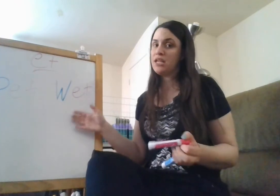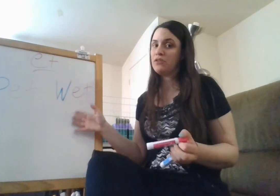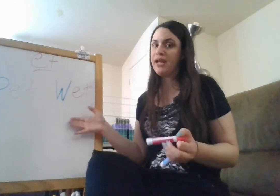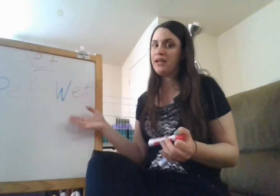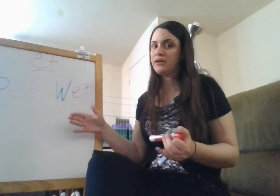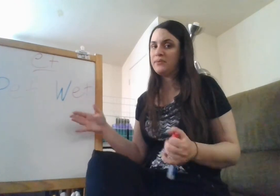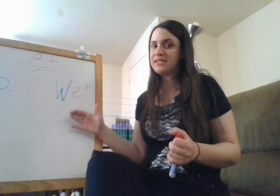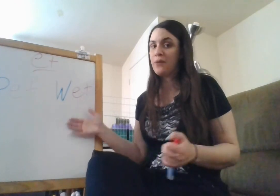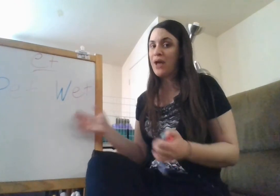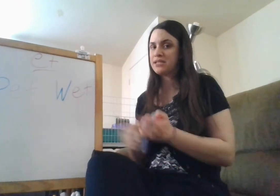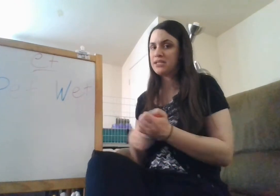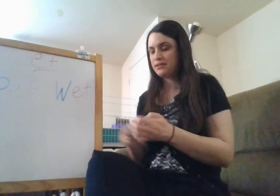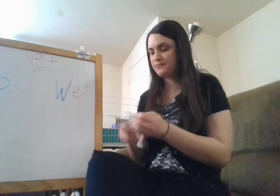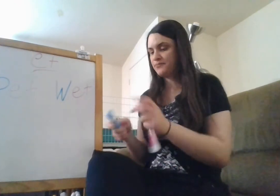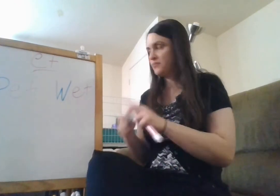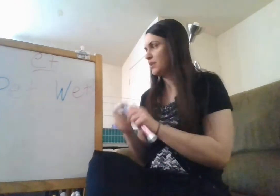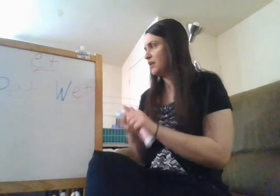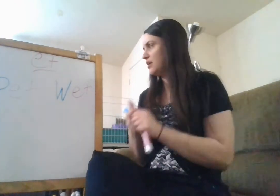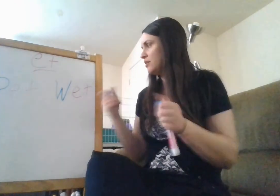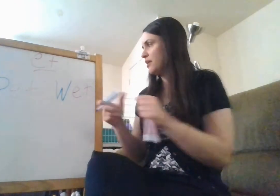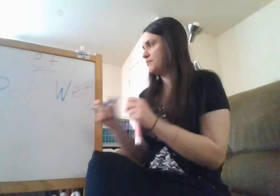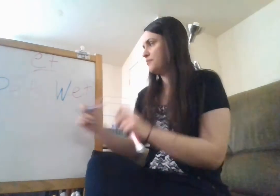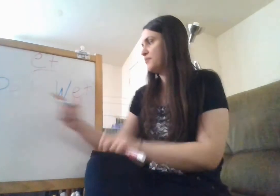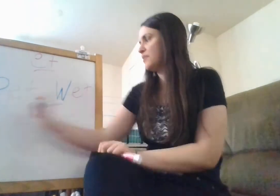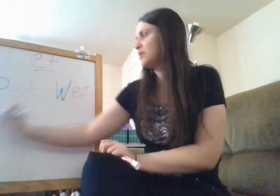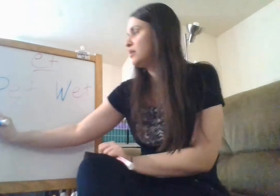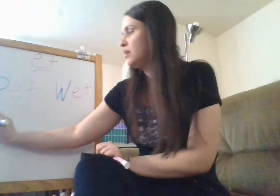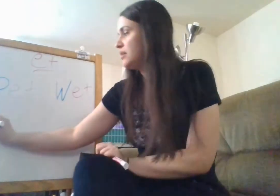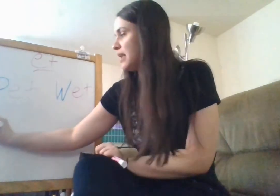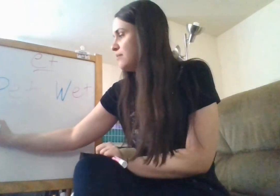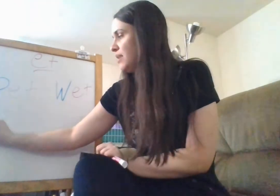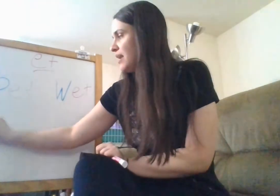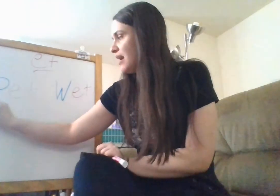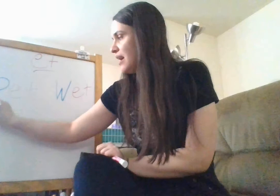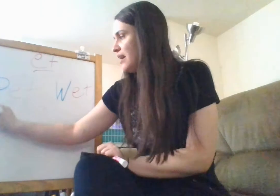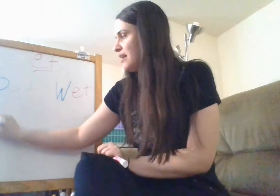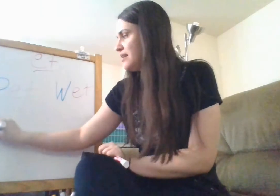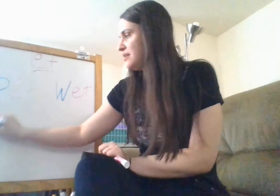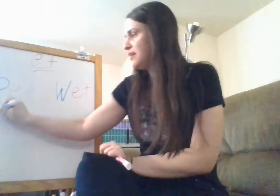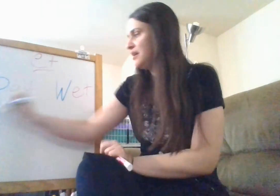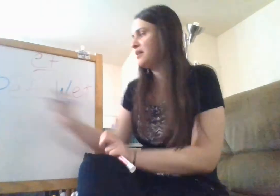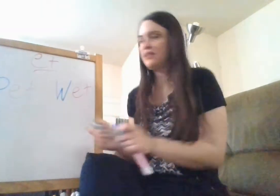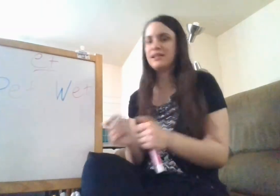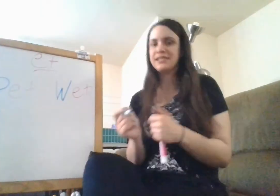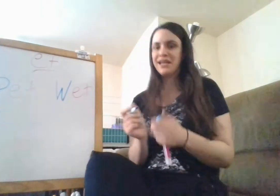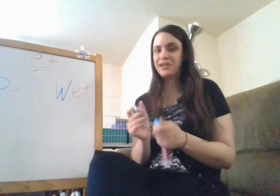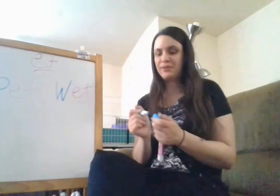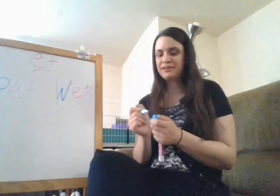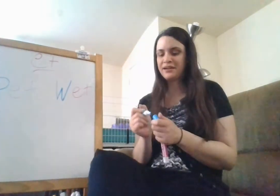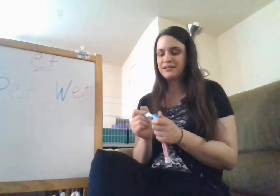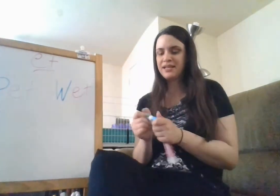the rain. Could we say wet? Good. Then we had this letter. What letter is